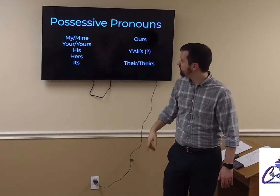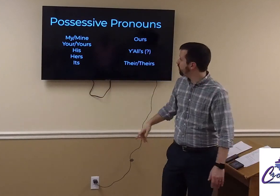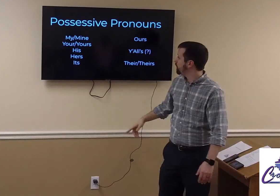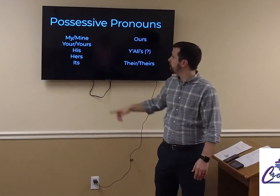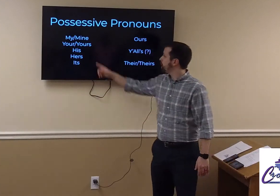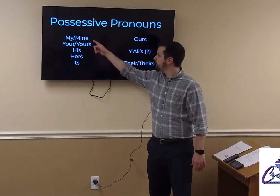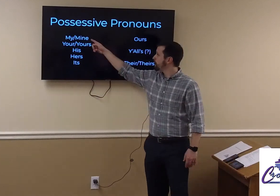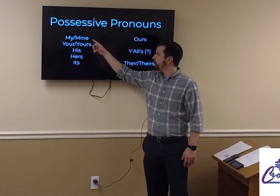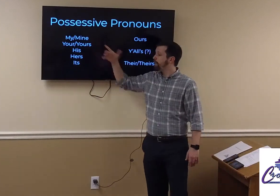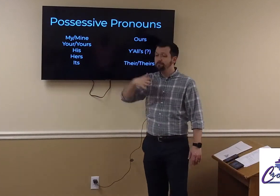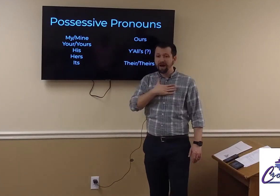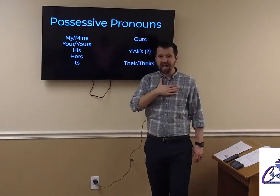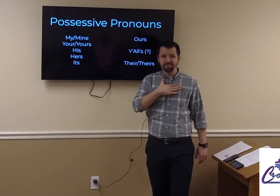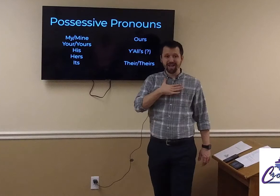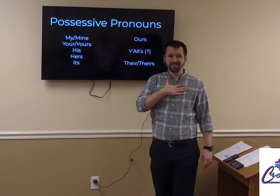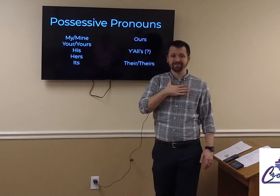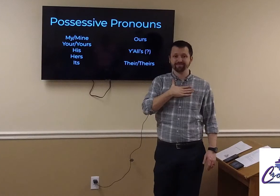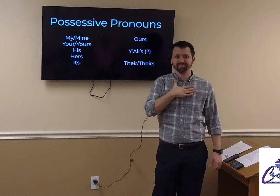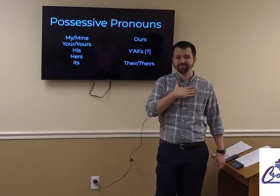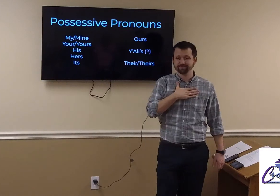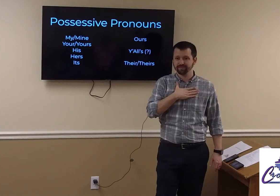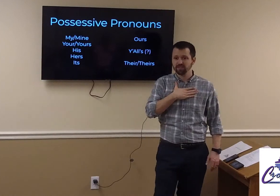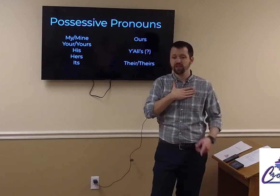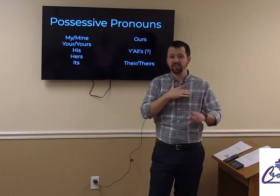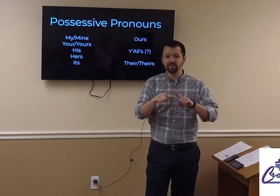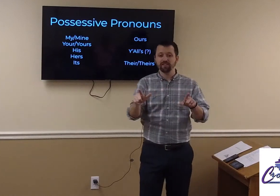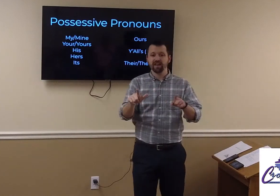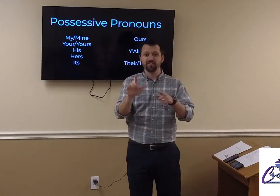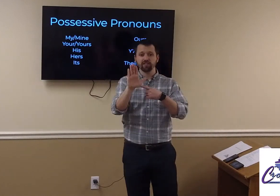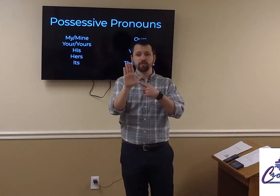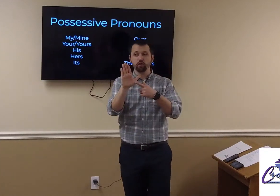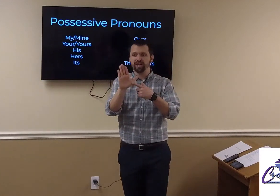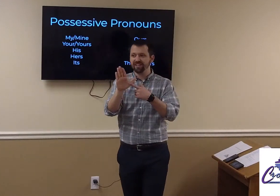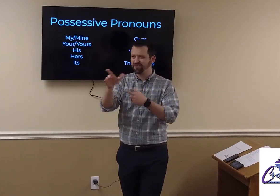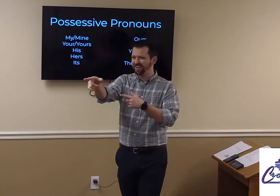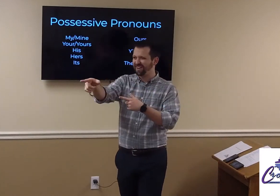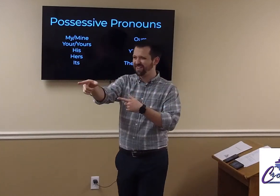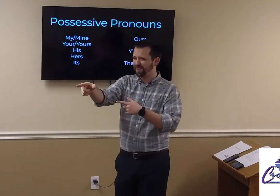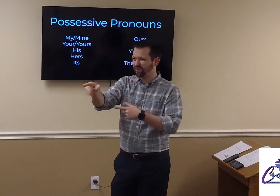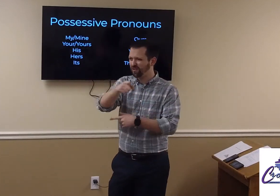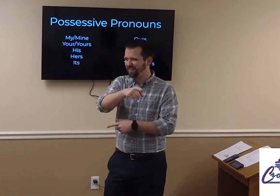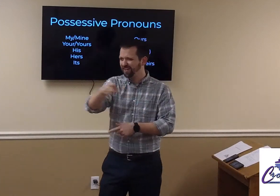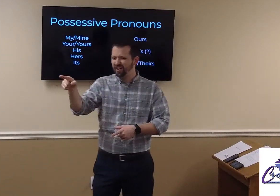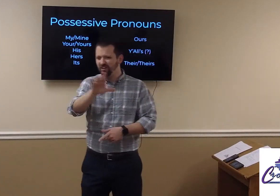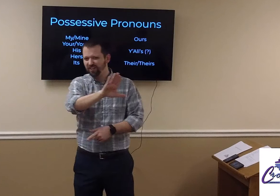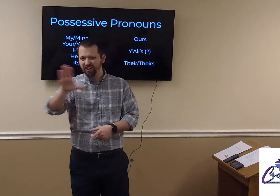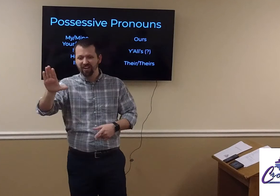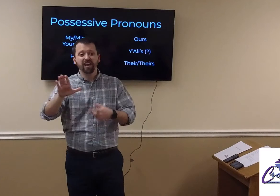So, mine. So now the difference now is that it's gonna be open hand. That's why I got on to you about the whole y'all or y'all.